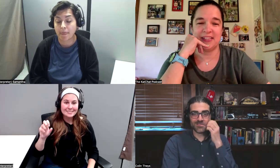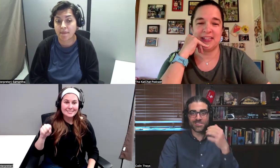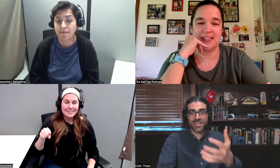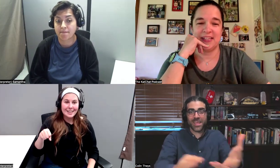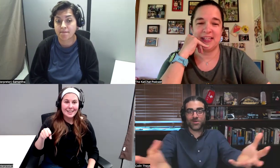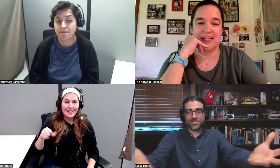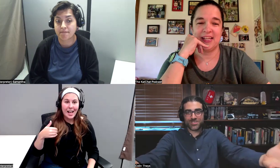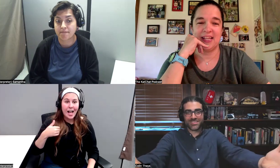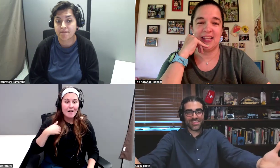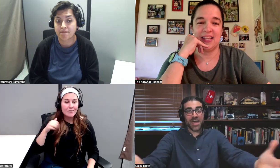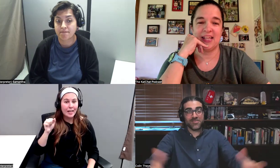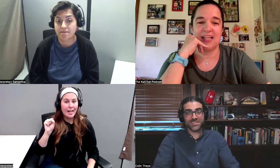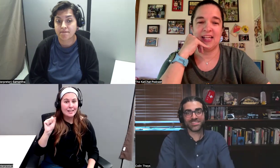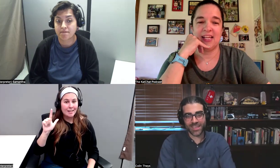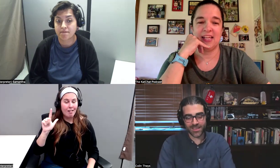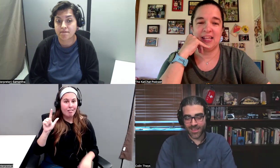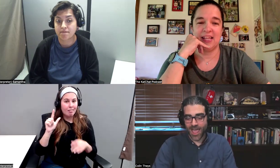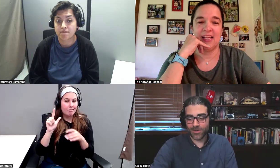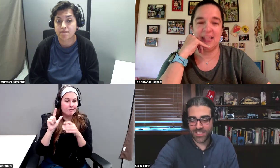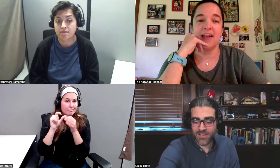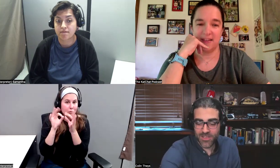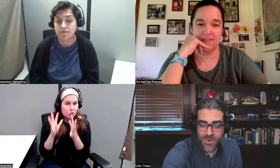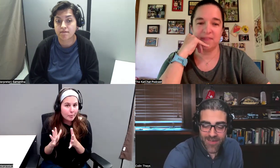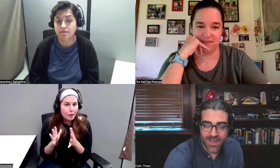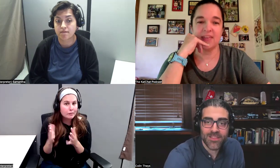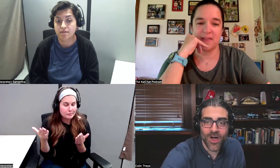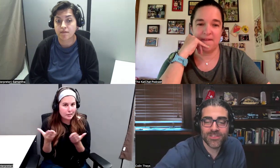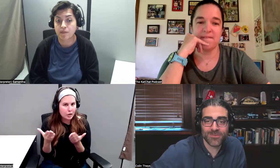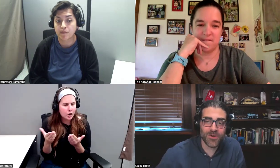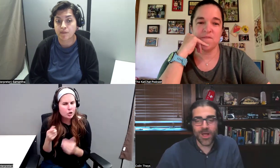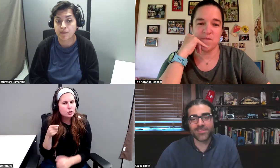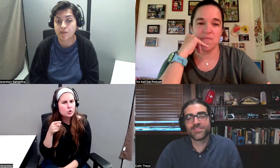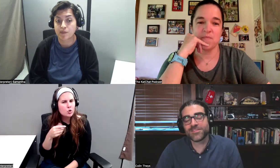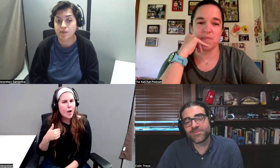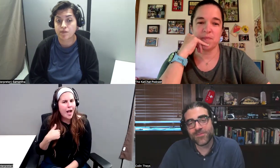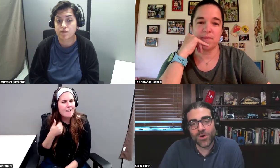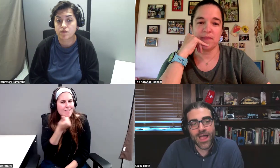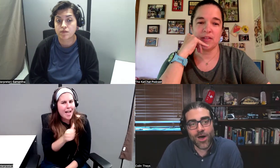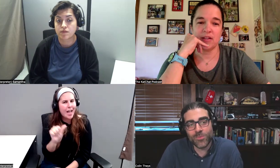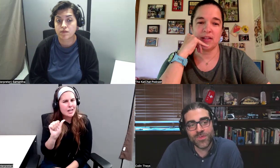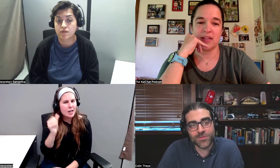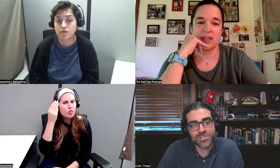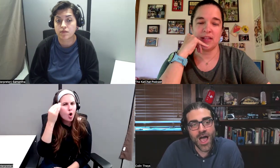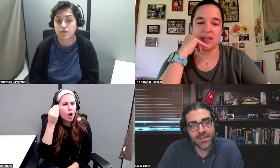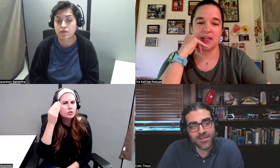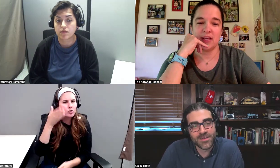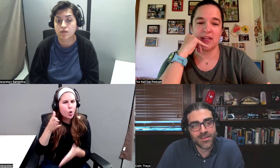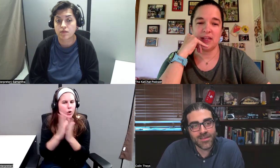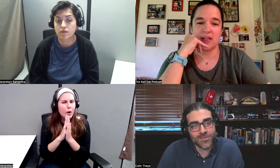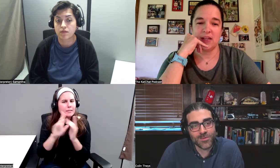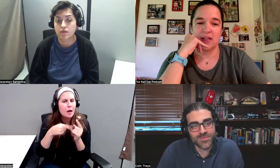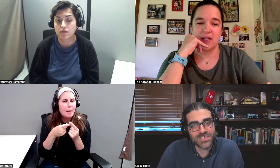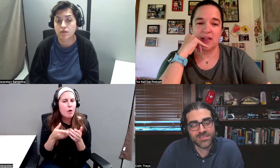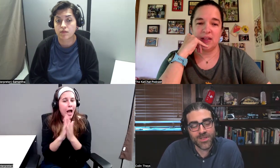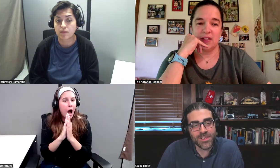the sign language side of this thing, I would say, do you have any thoughts or requests for how movies are shot